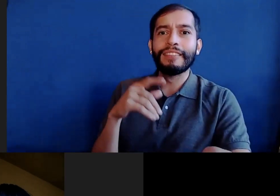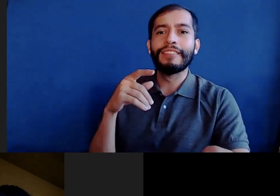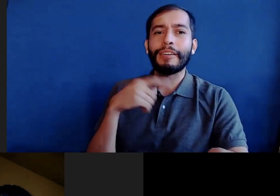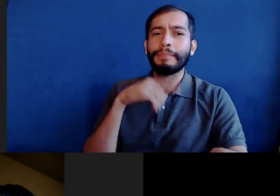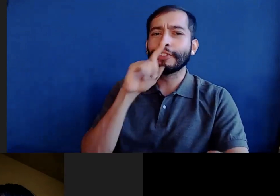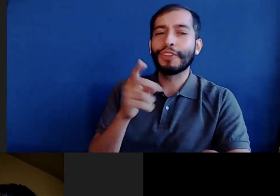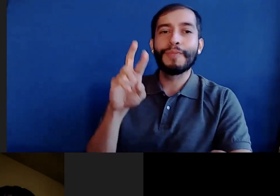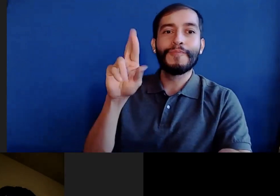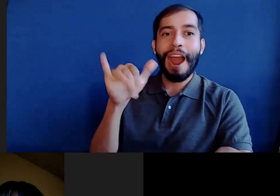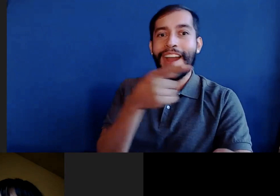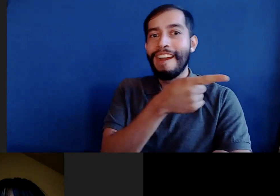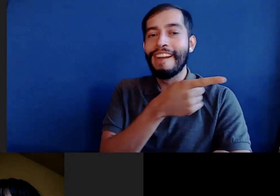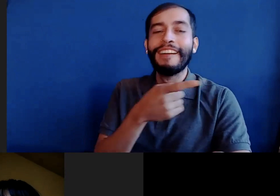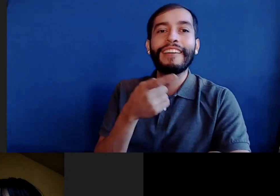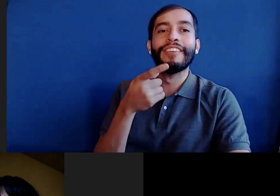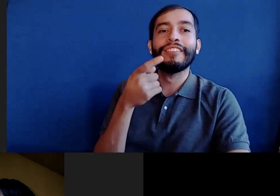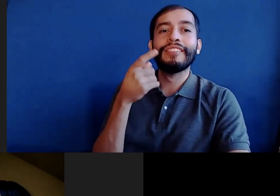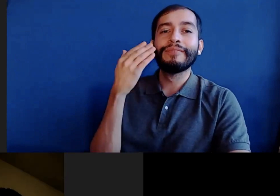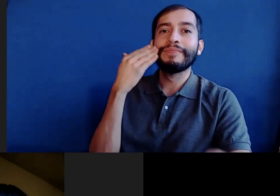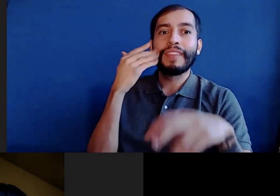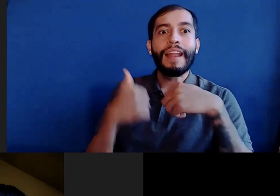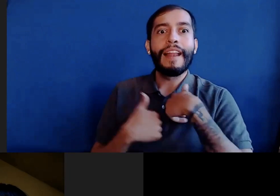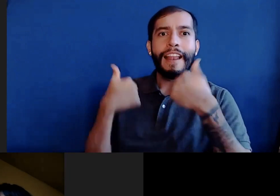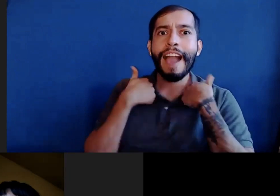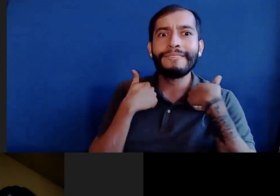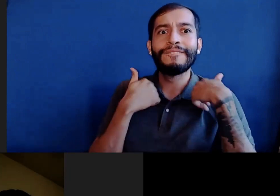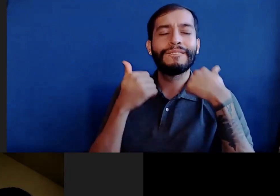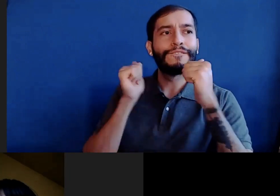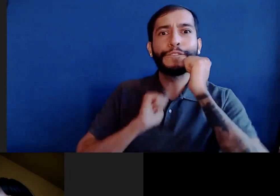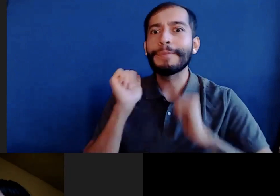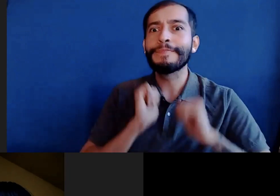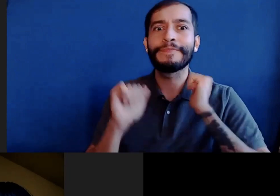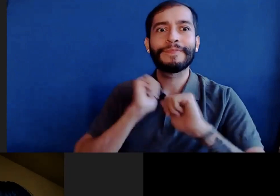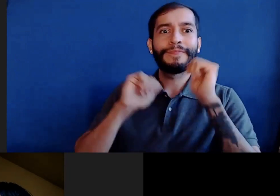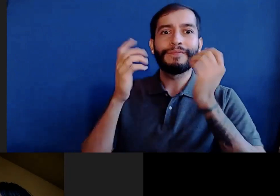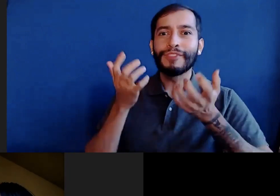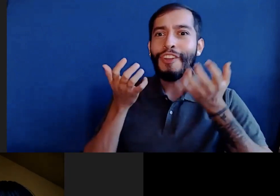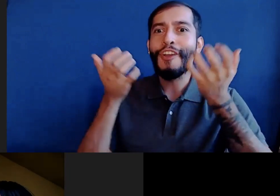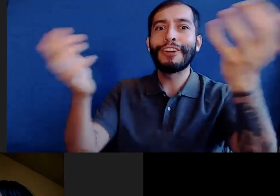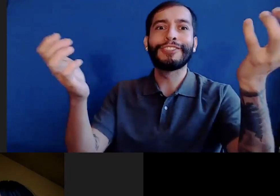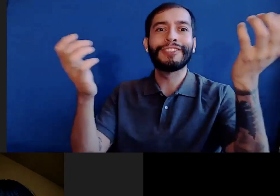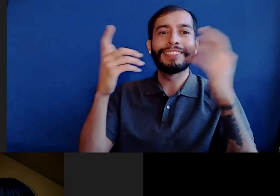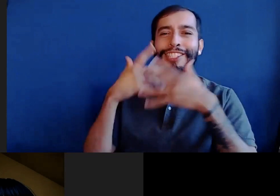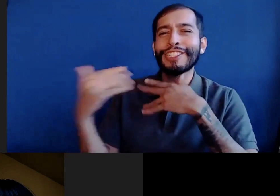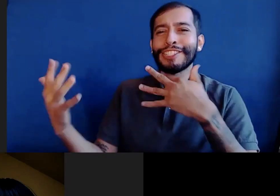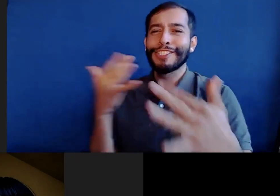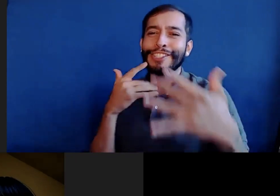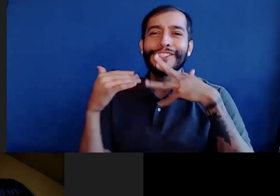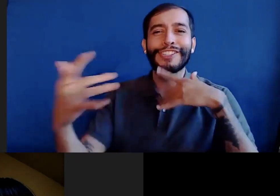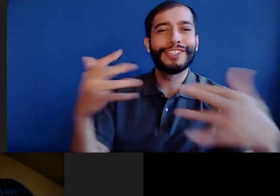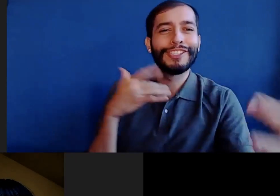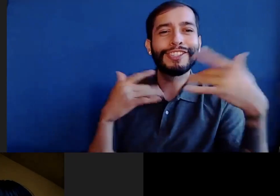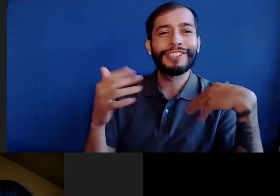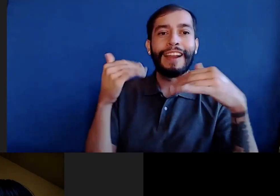theater or a live performance where you have that audience and that energy that goes back and forth. And then when you try to shift it to film is how do you capture